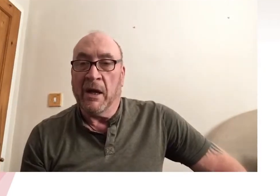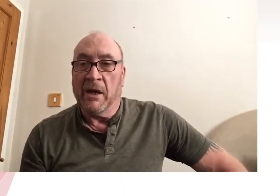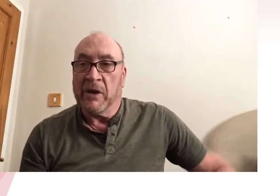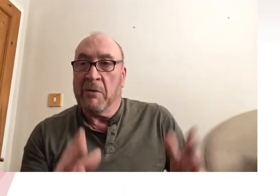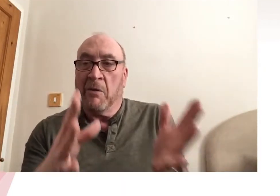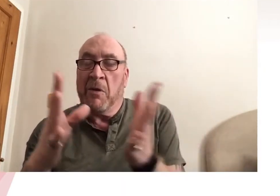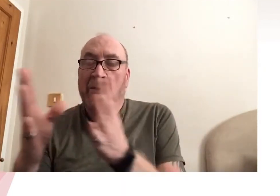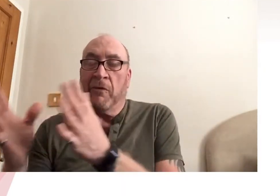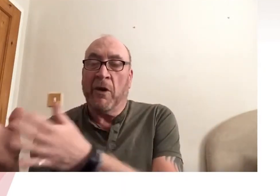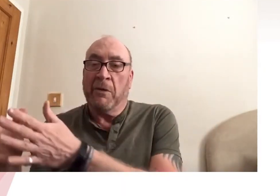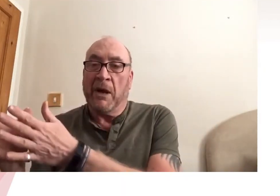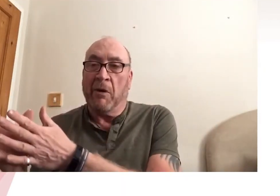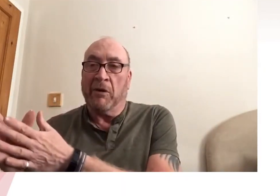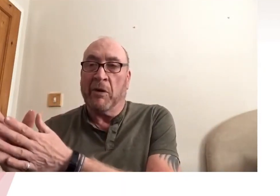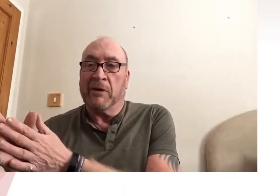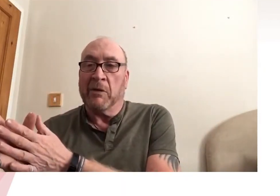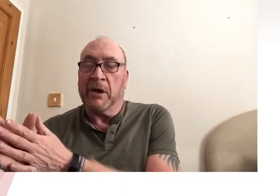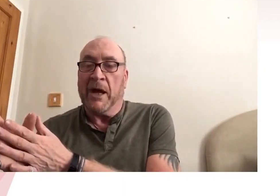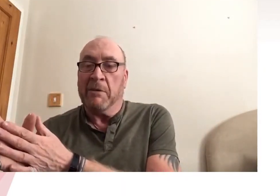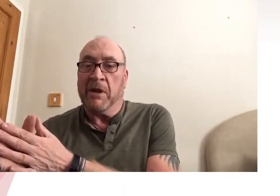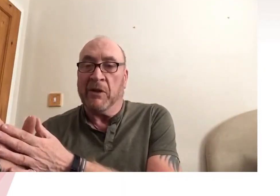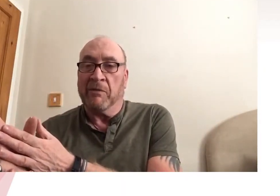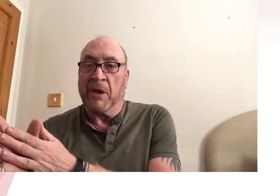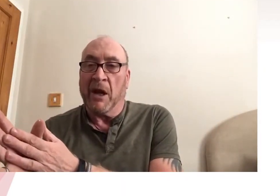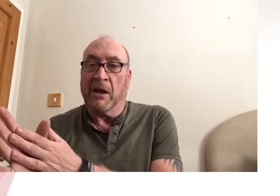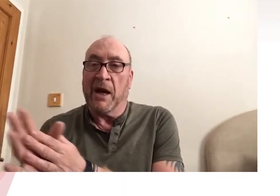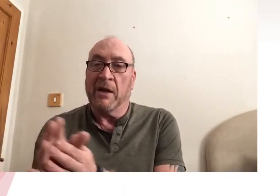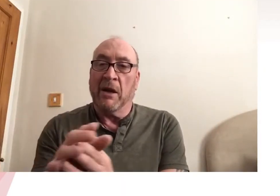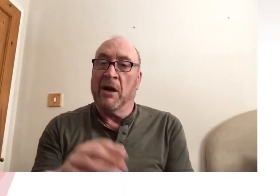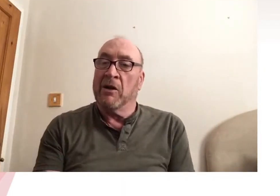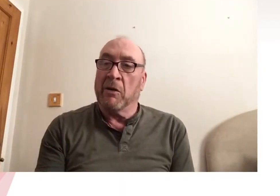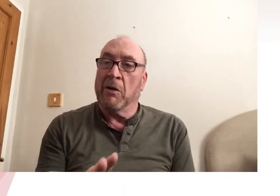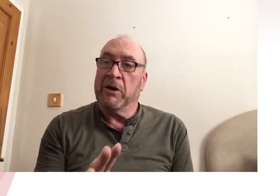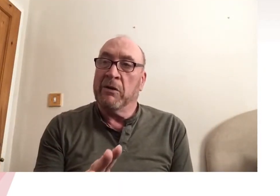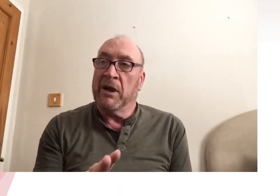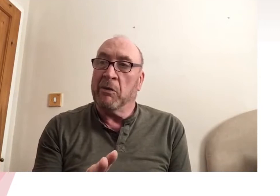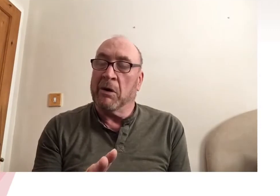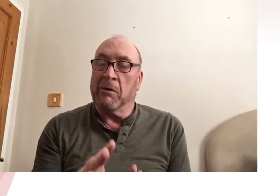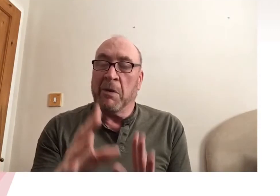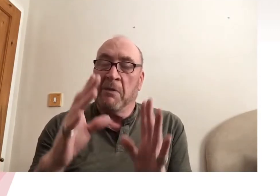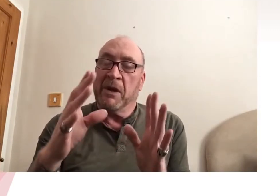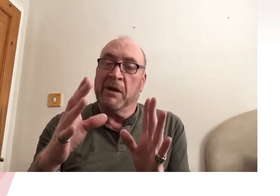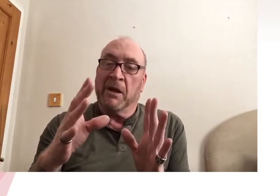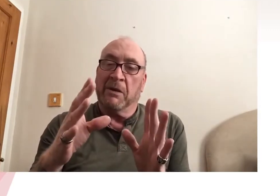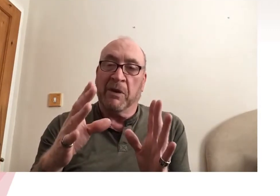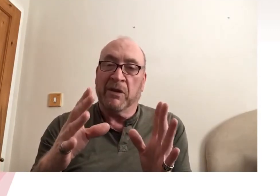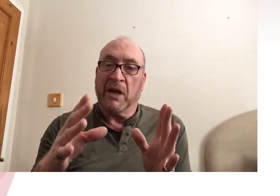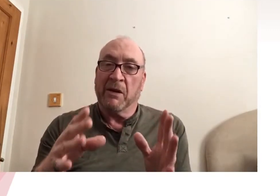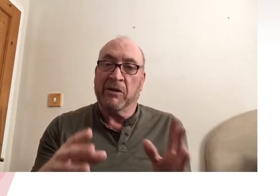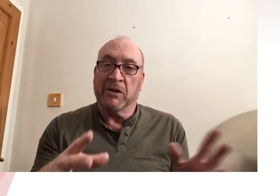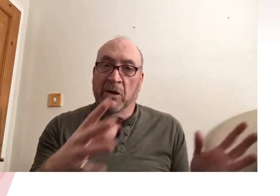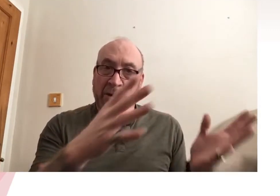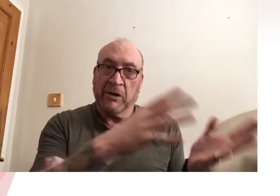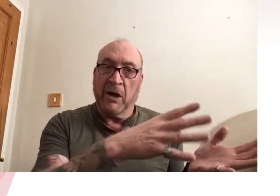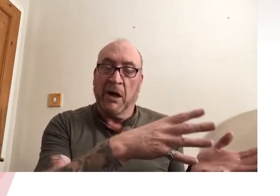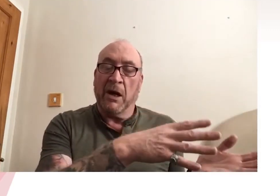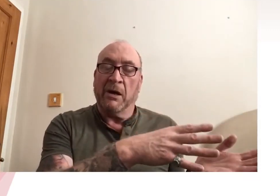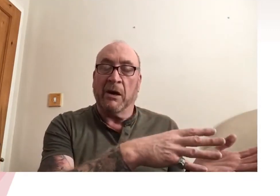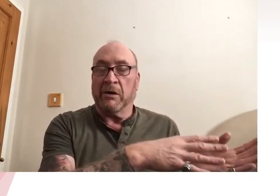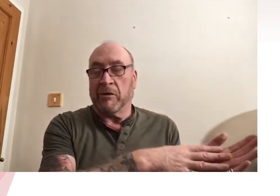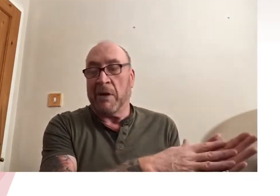Okay, so then we'll move from that one to ask what the name is. Okay, so what we do in this one, remember that the British Sign Language is